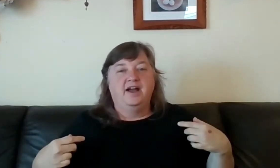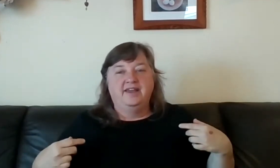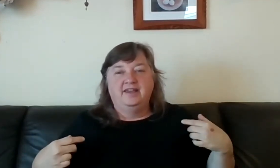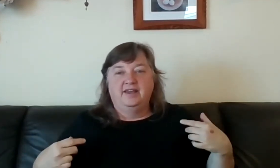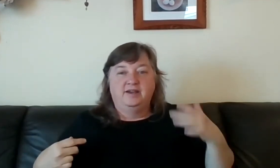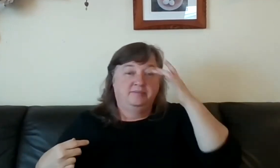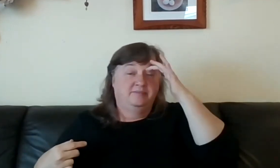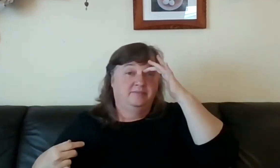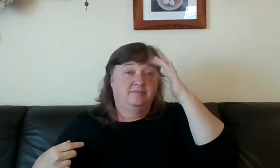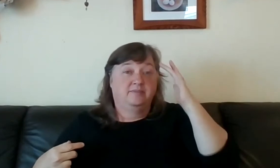I am